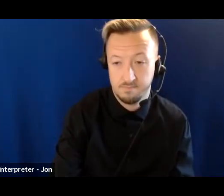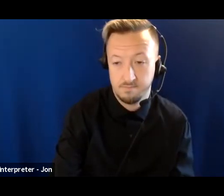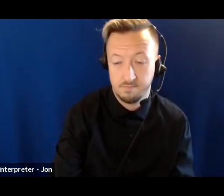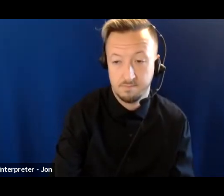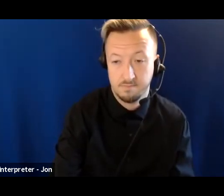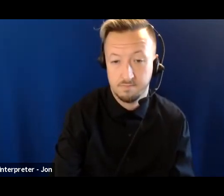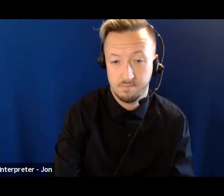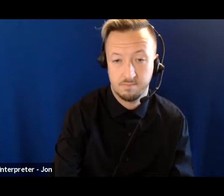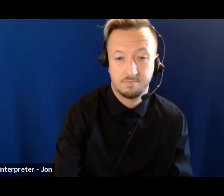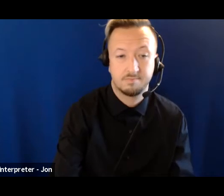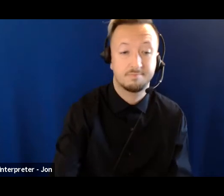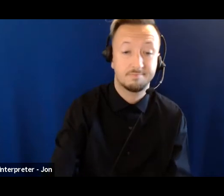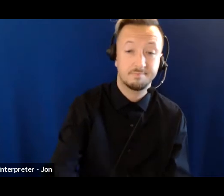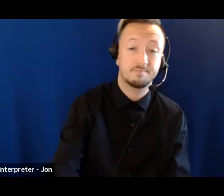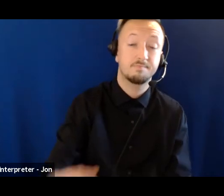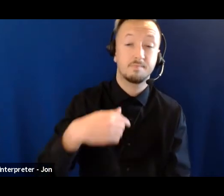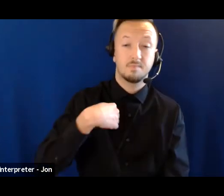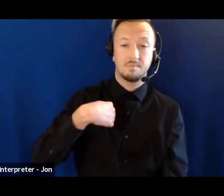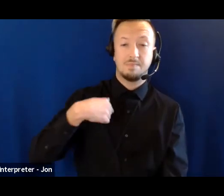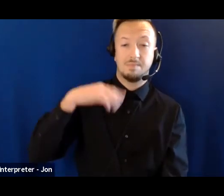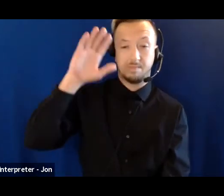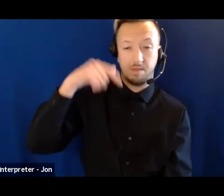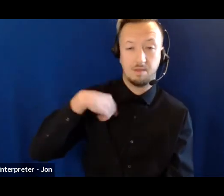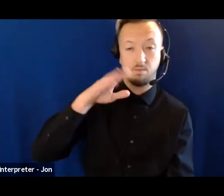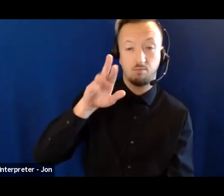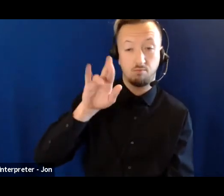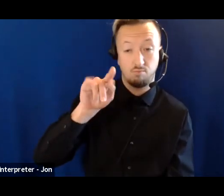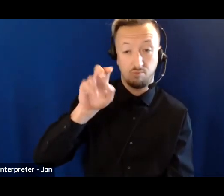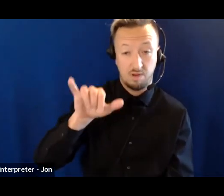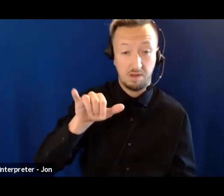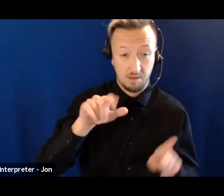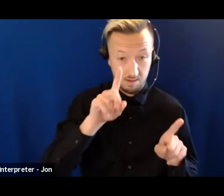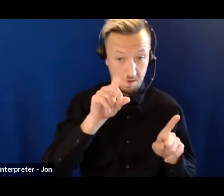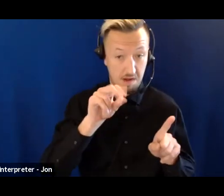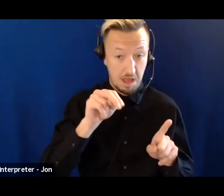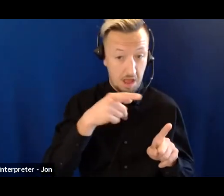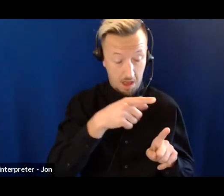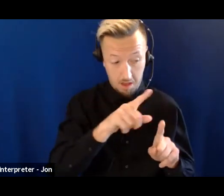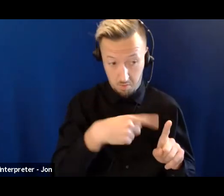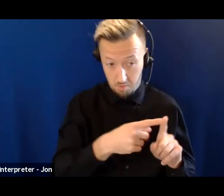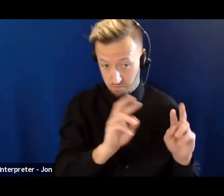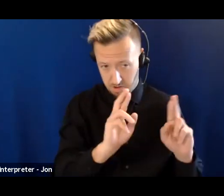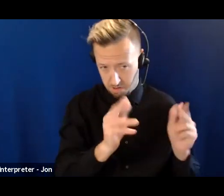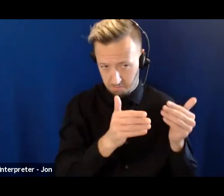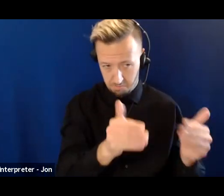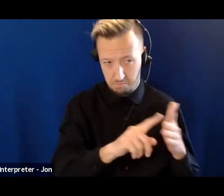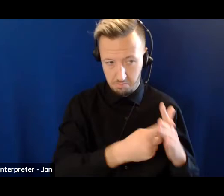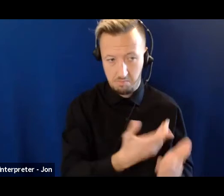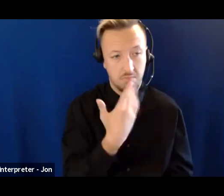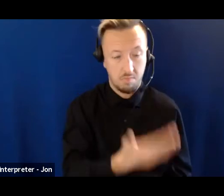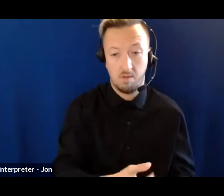This is Brittany. Don, whenever you're ready, you can go ahead and get us started, please. Thank you.